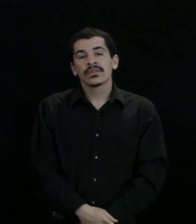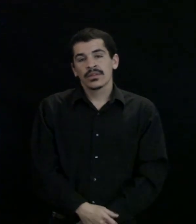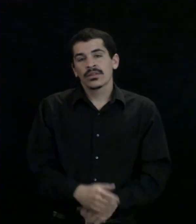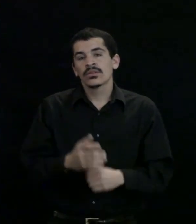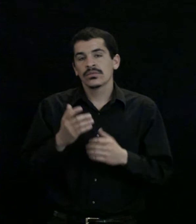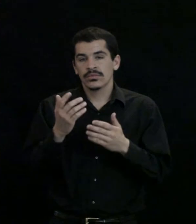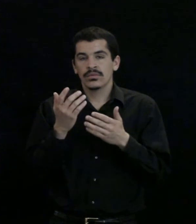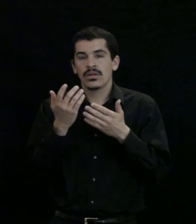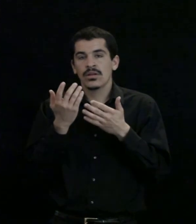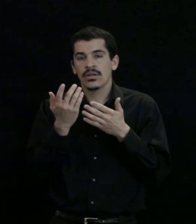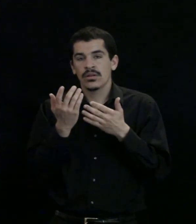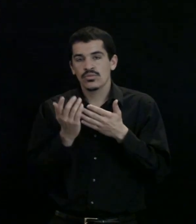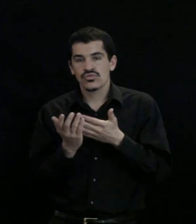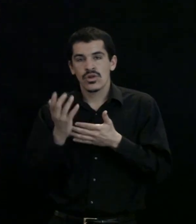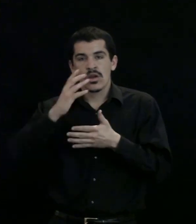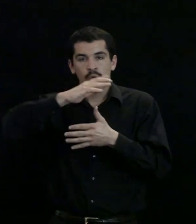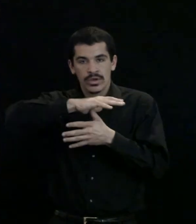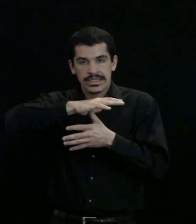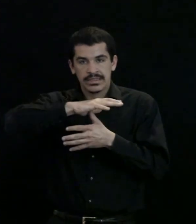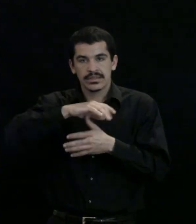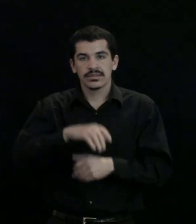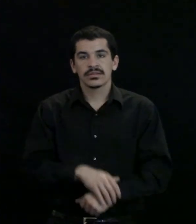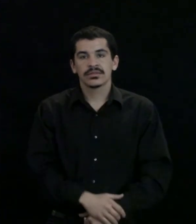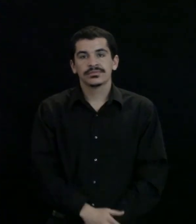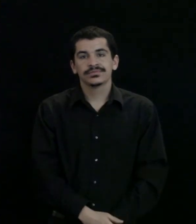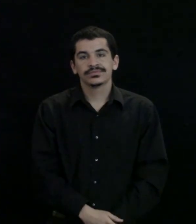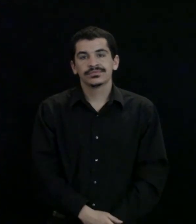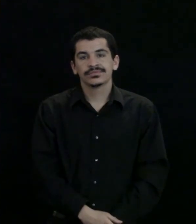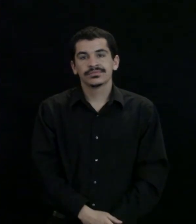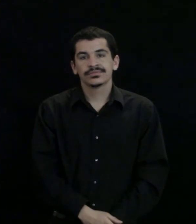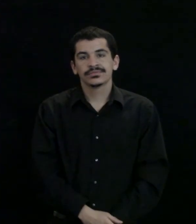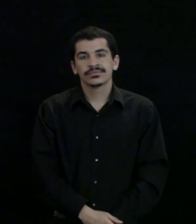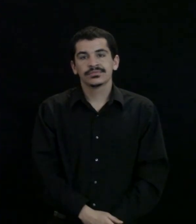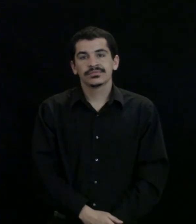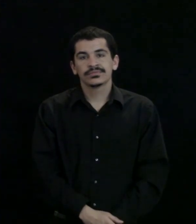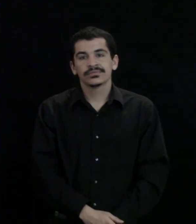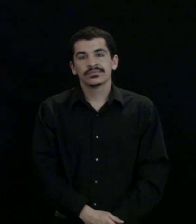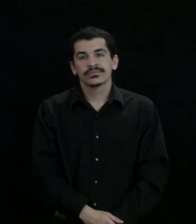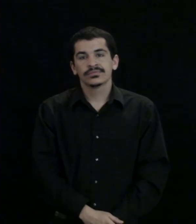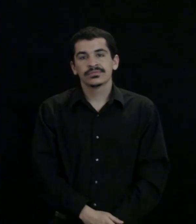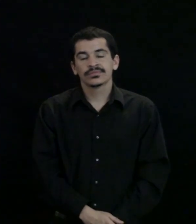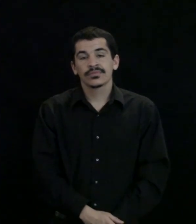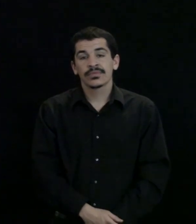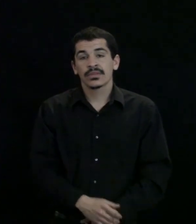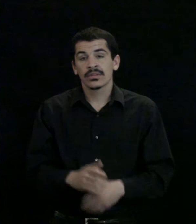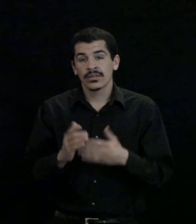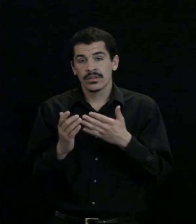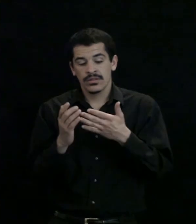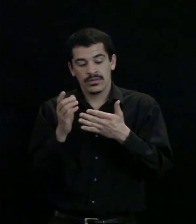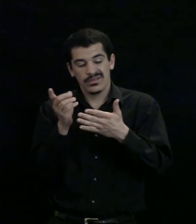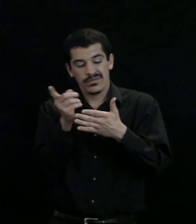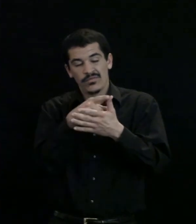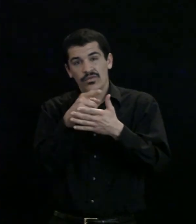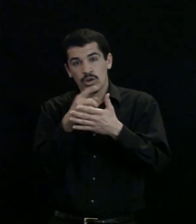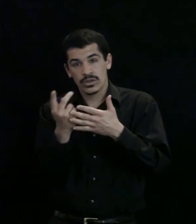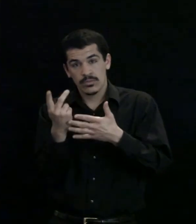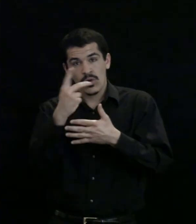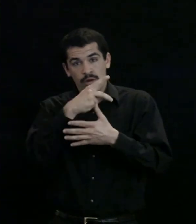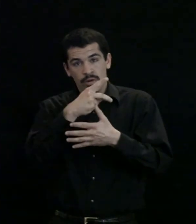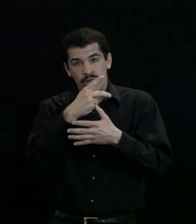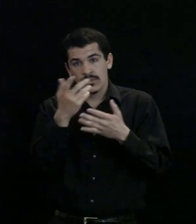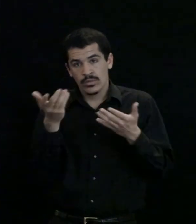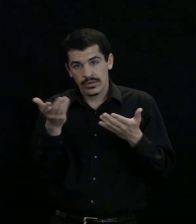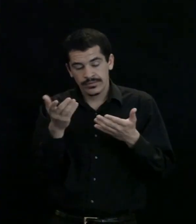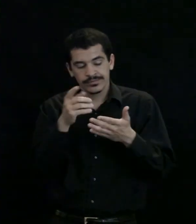Priorities. The first priority is the culture